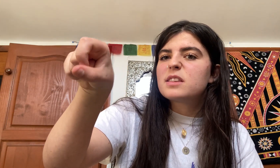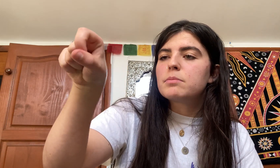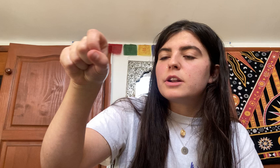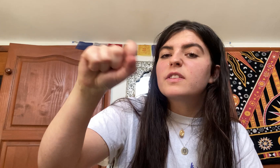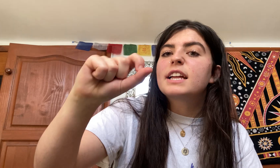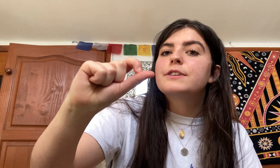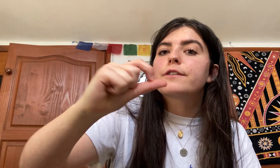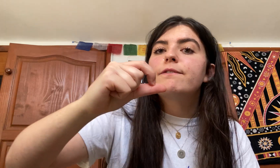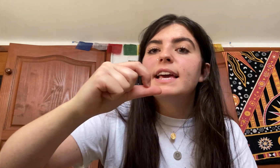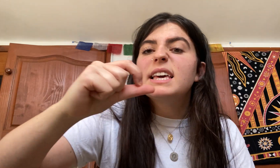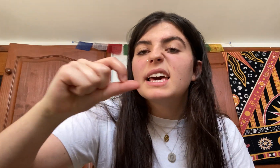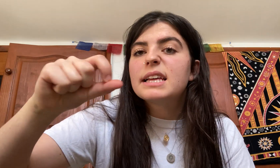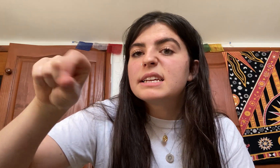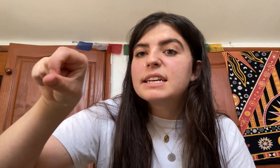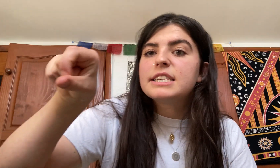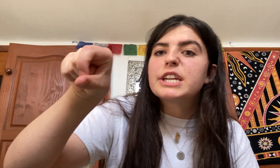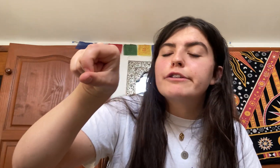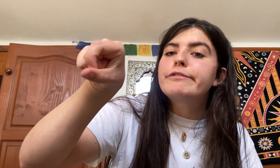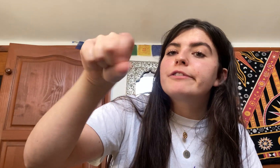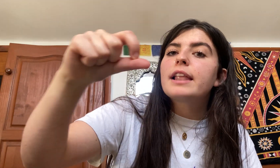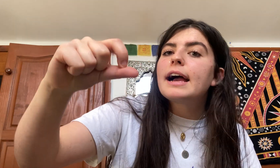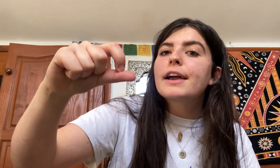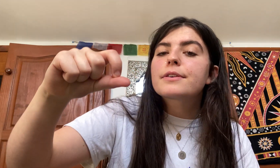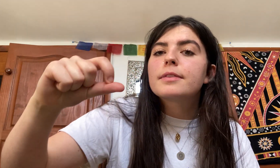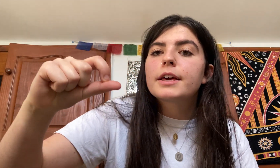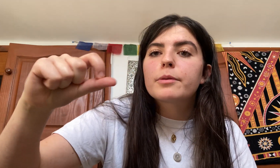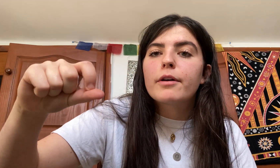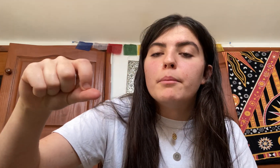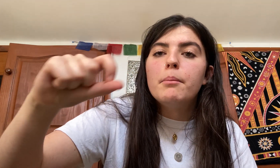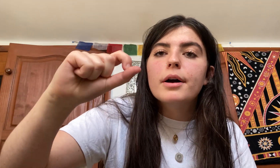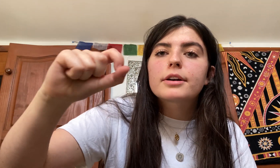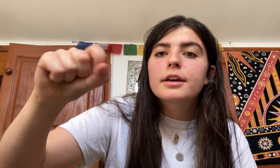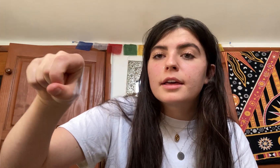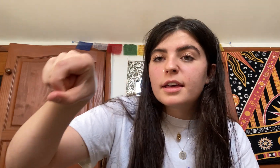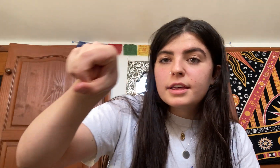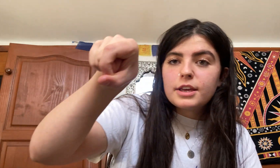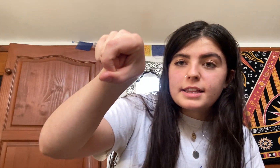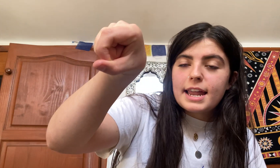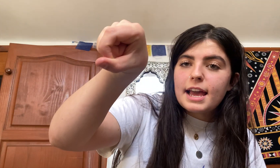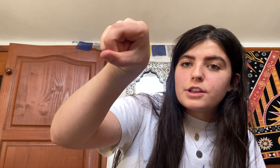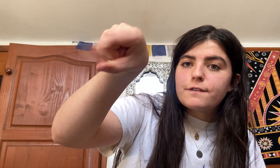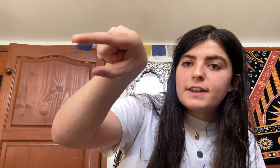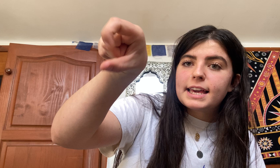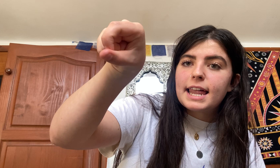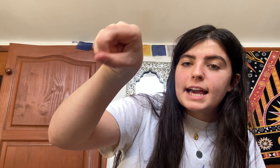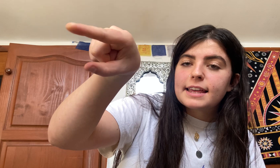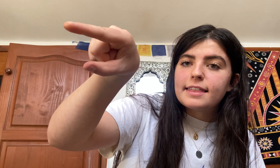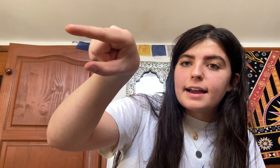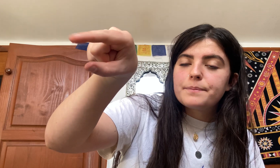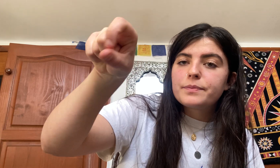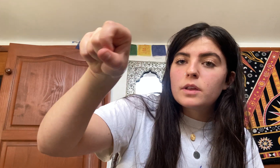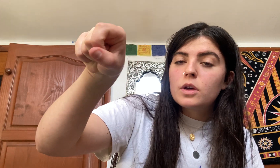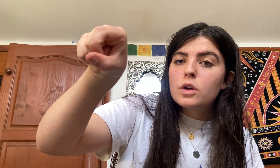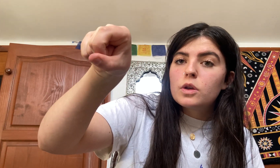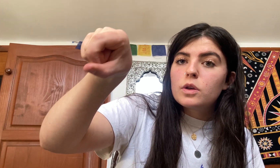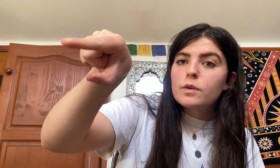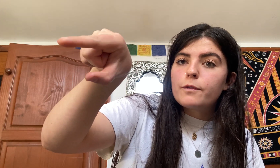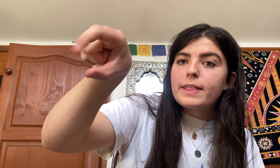something on the end of your finger, I don't know, a fly or something, or a bit of muck, you get it and you flick it like that. Flick